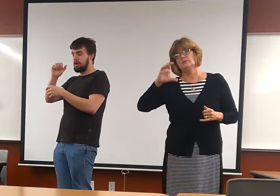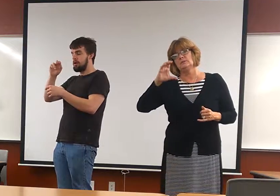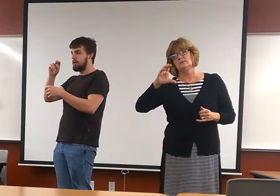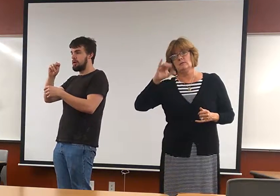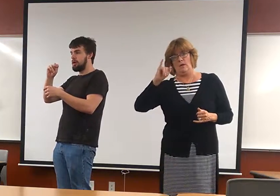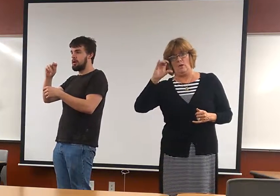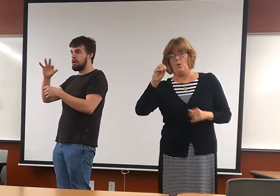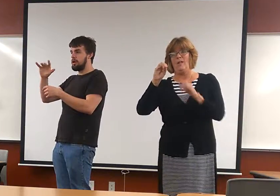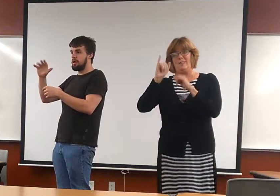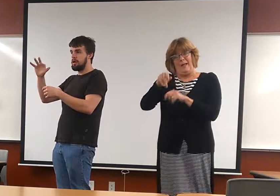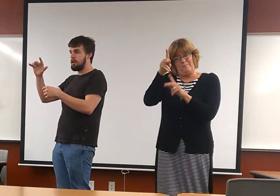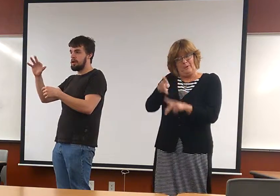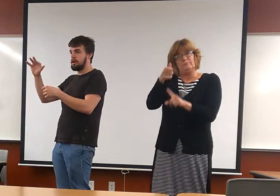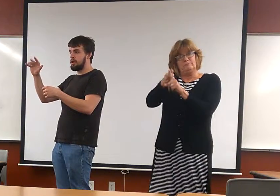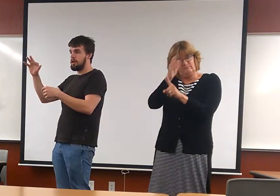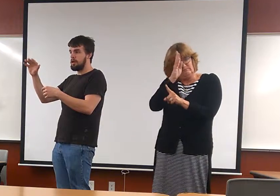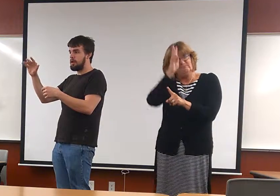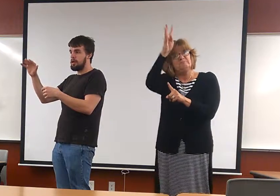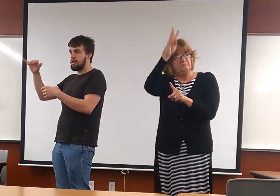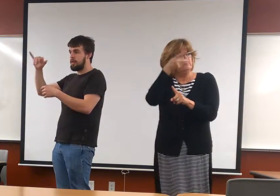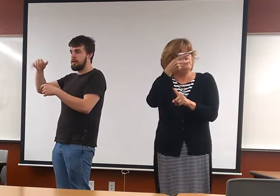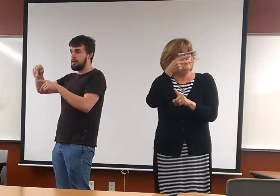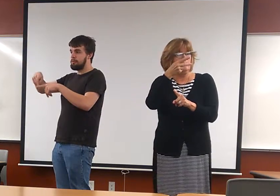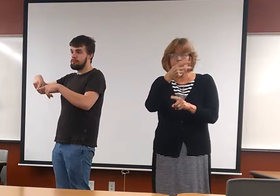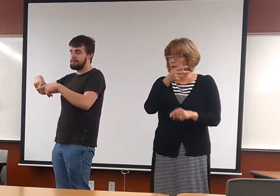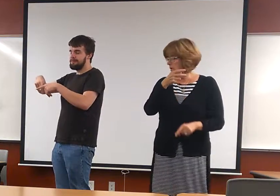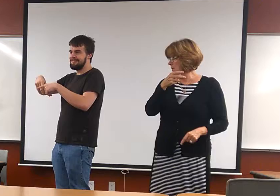Nuccio and AJ Granda,